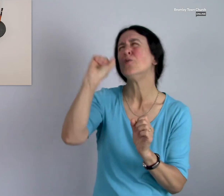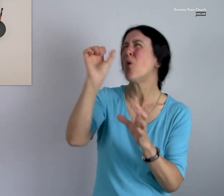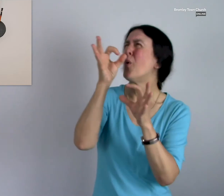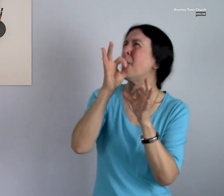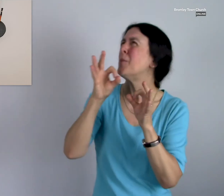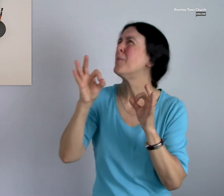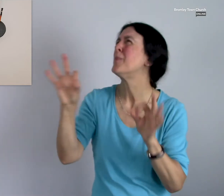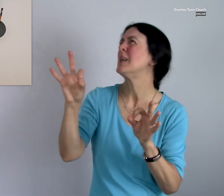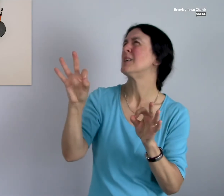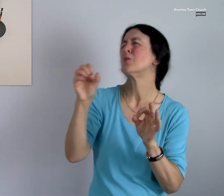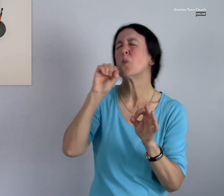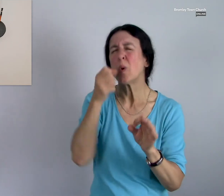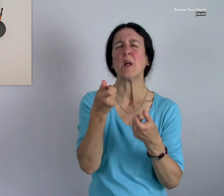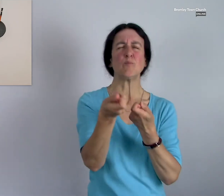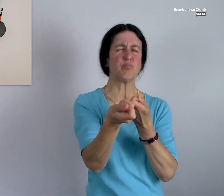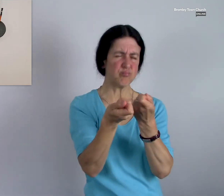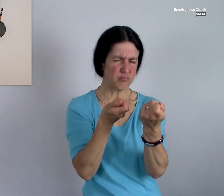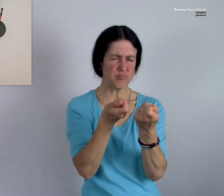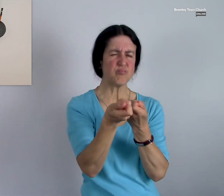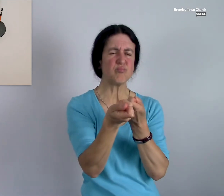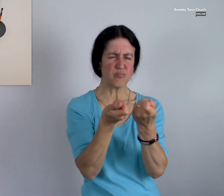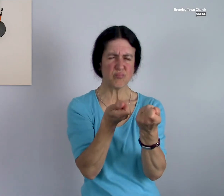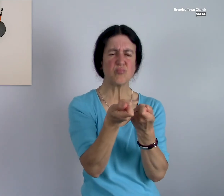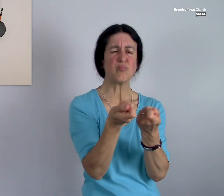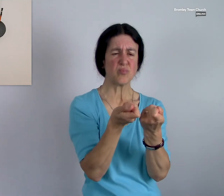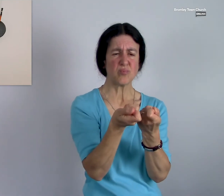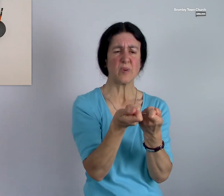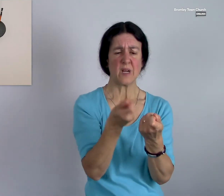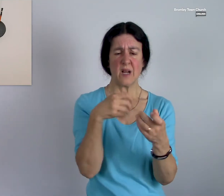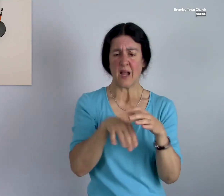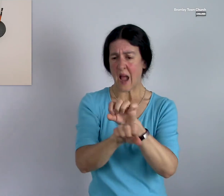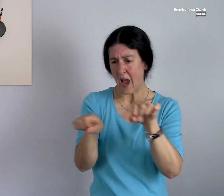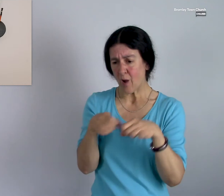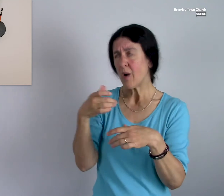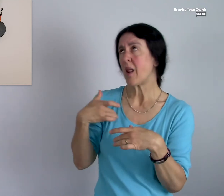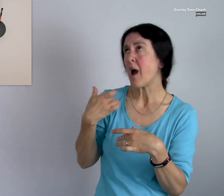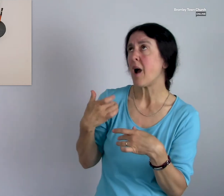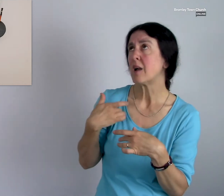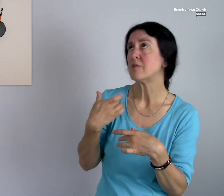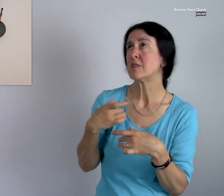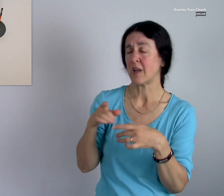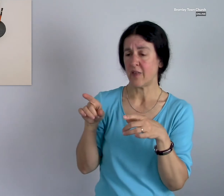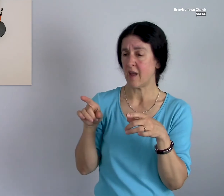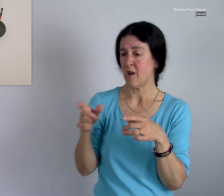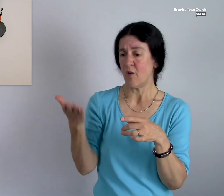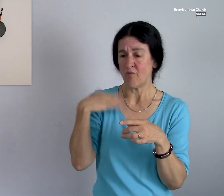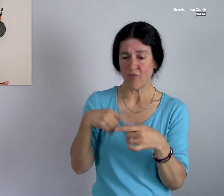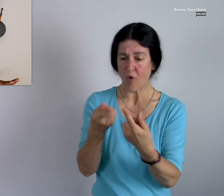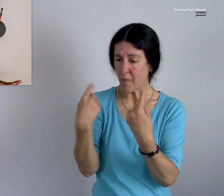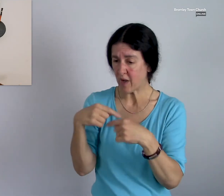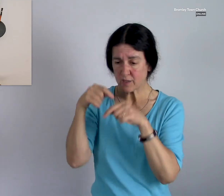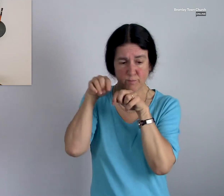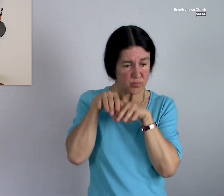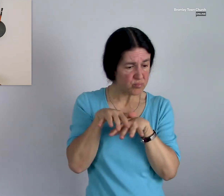will reign, not only in our lives as your children, but Lord, that it will permeate from us into